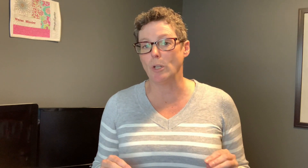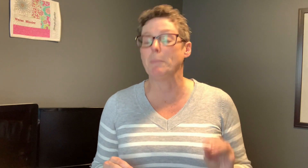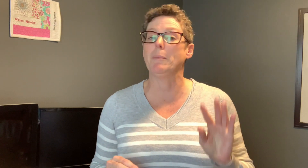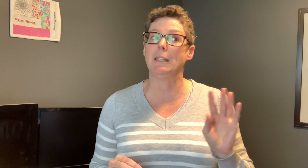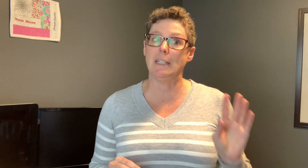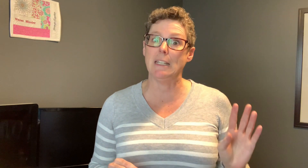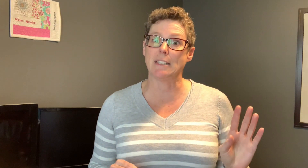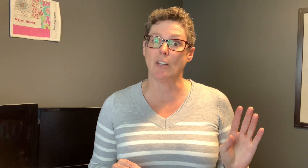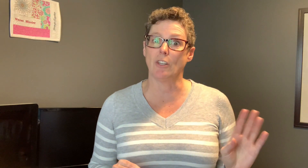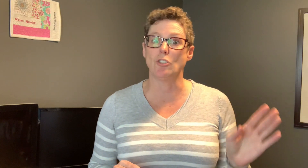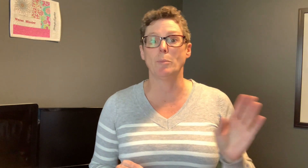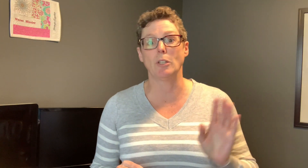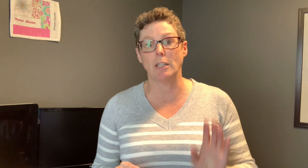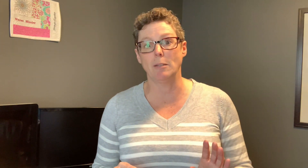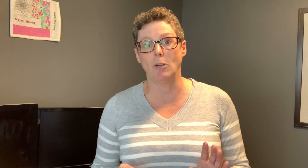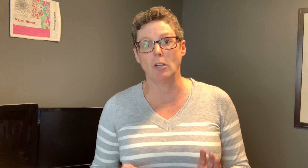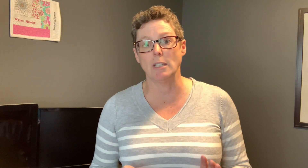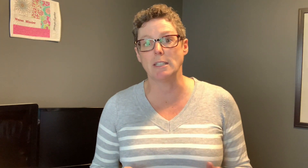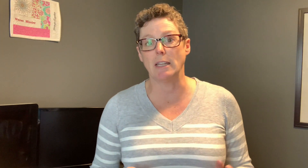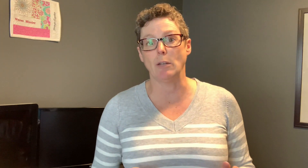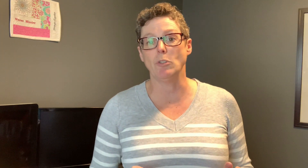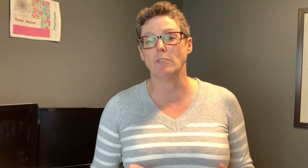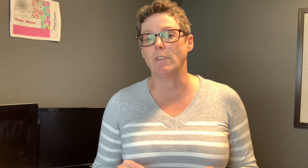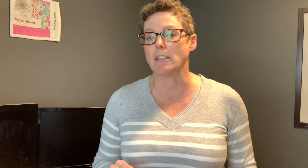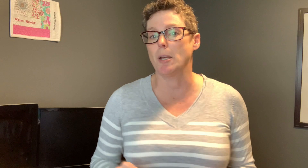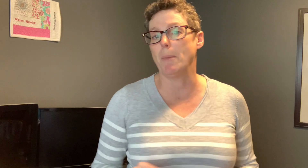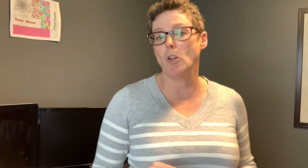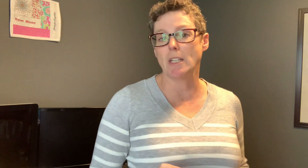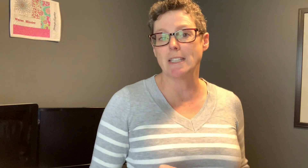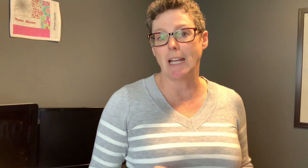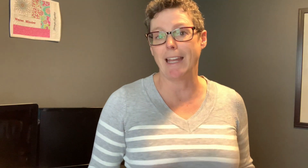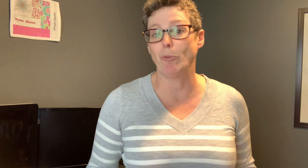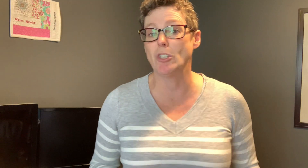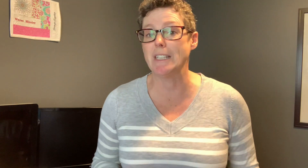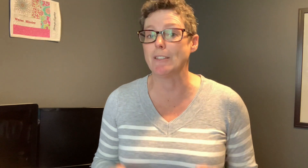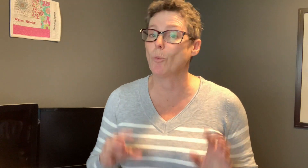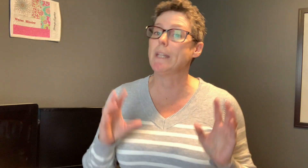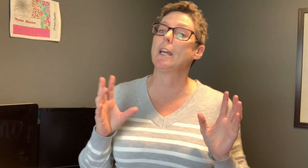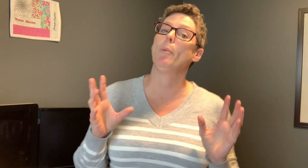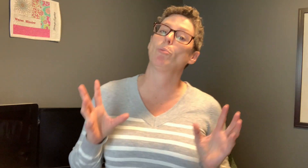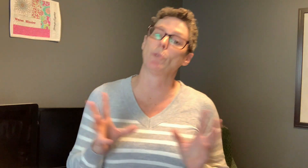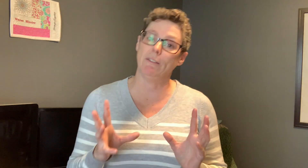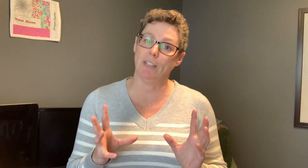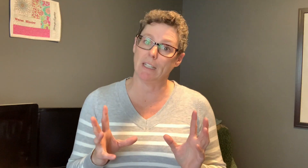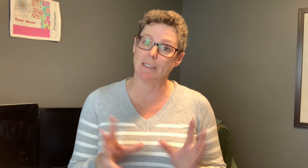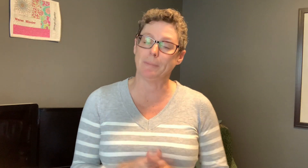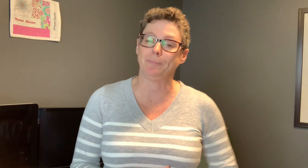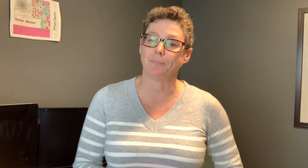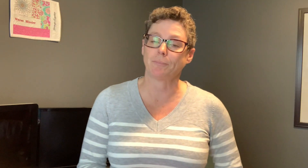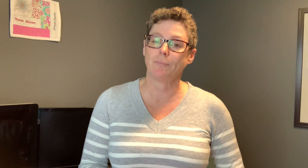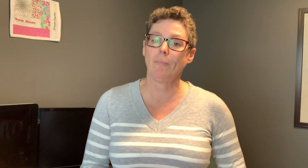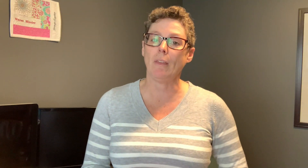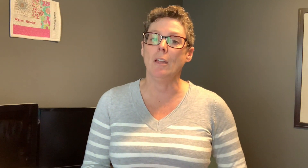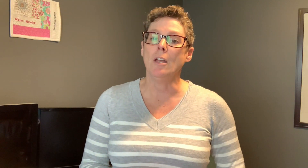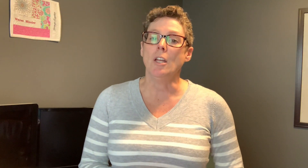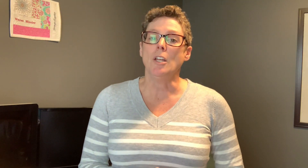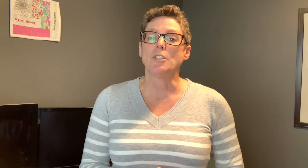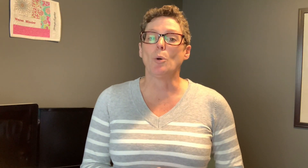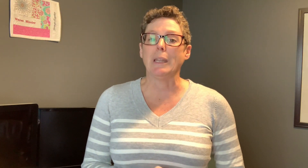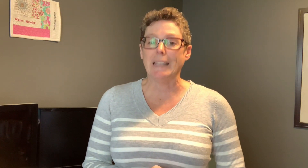Maybe in ESL they do, but not in American Sign Language. In fact, American Sign Language is quite abbreviated. So